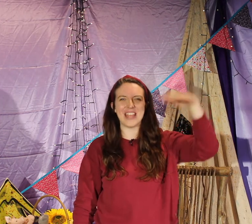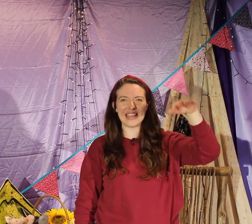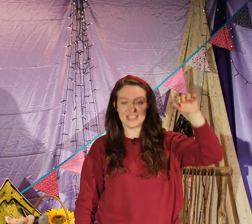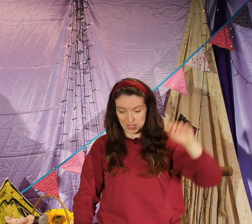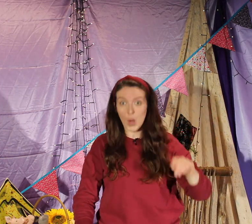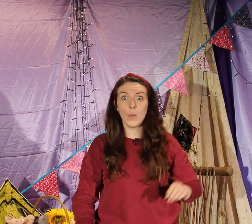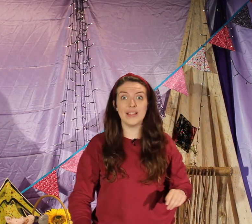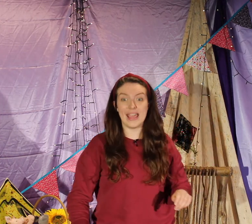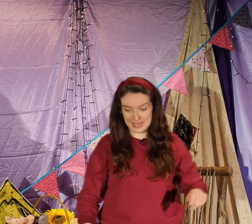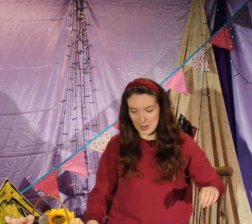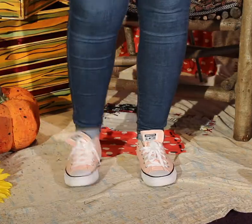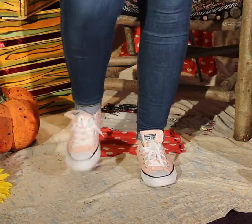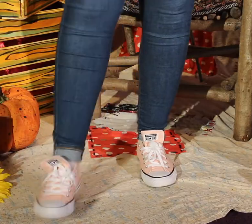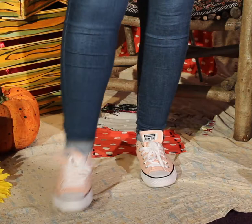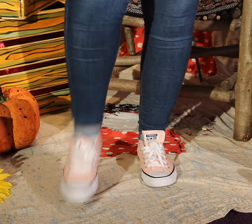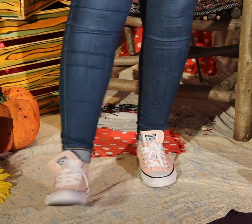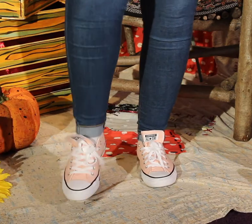1, 2, 3, 4, 5, 6, 7, 8. One leg.